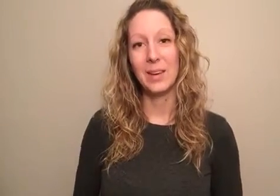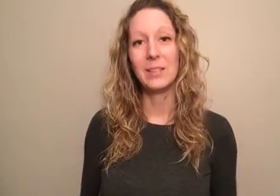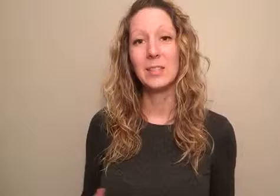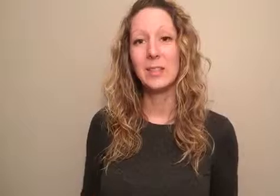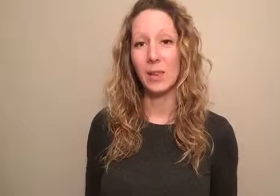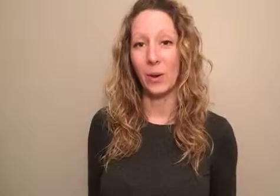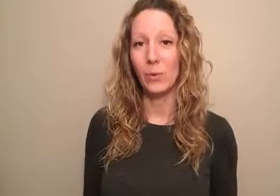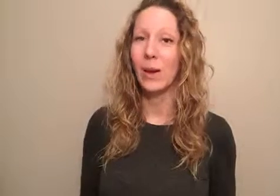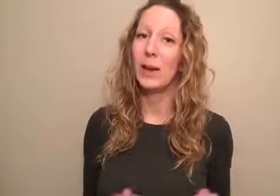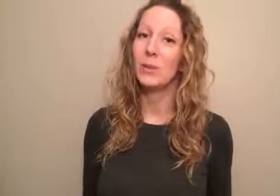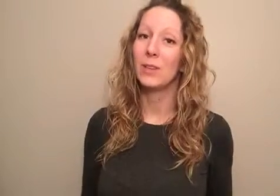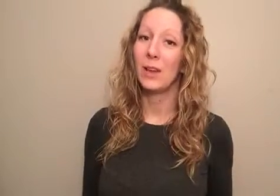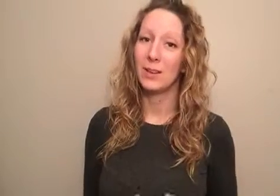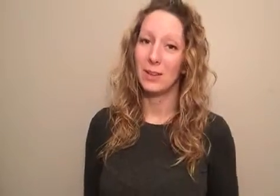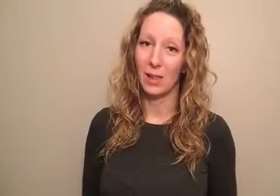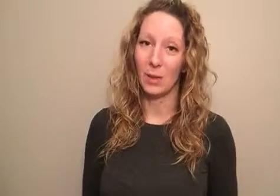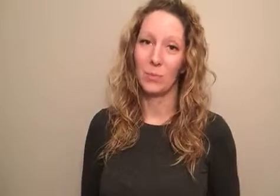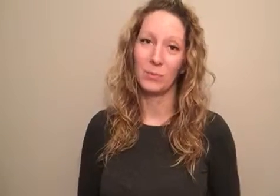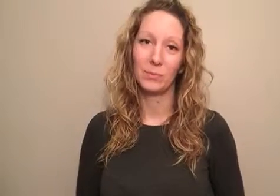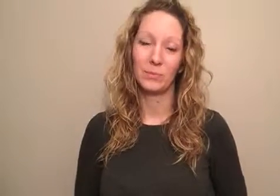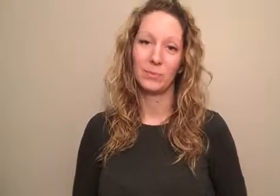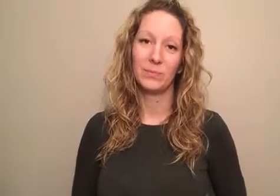Next is yellow. How do you sign yellow?